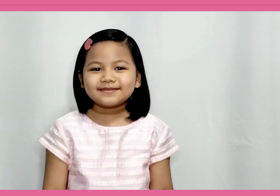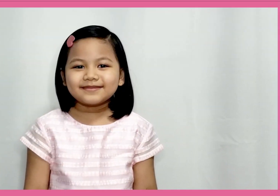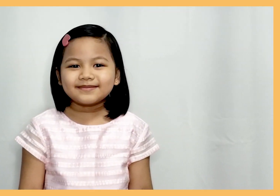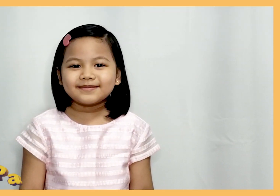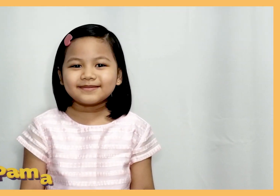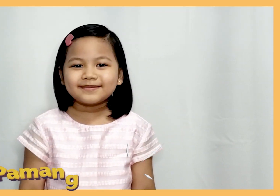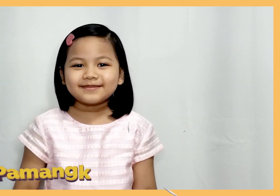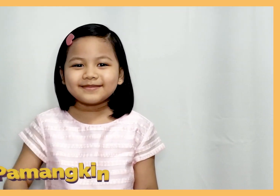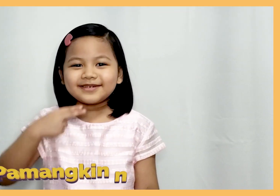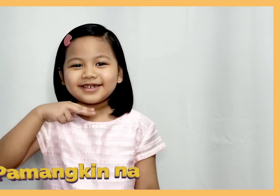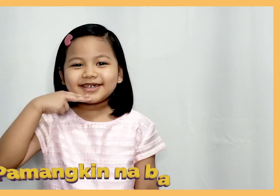niece